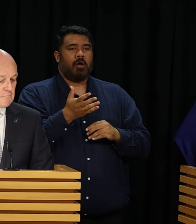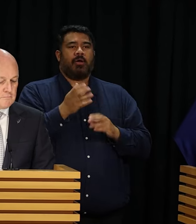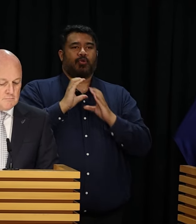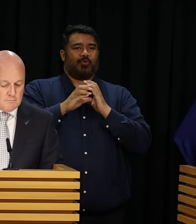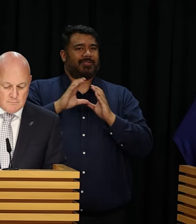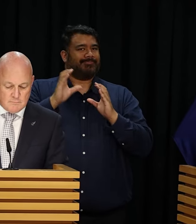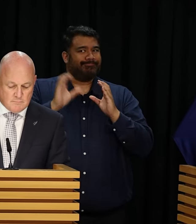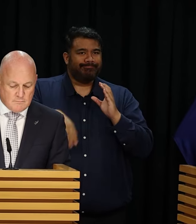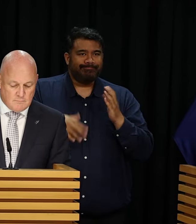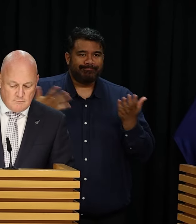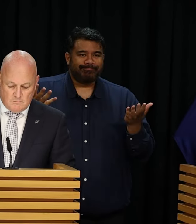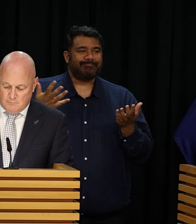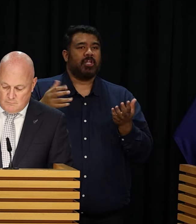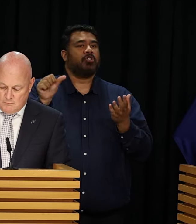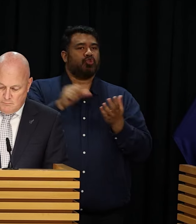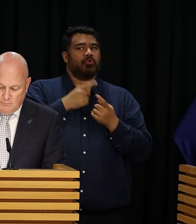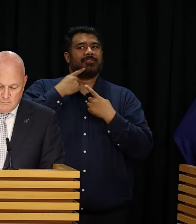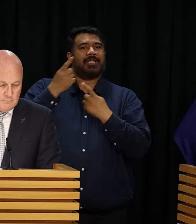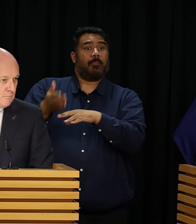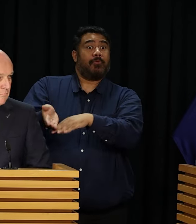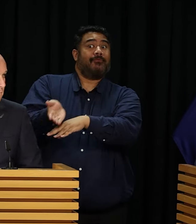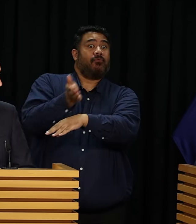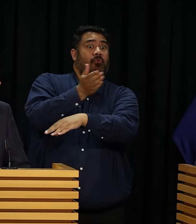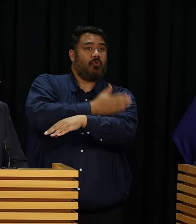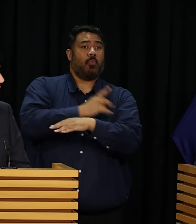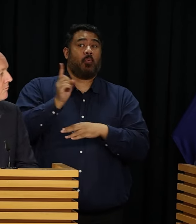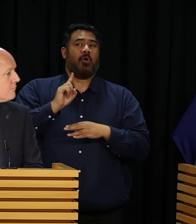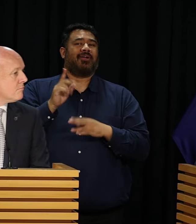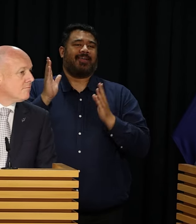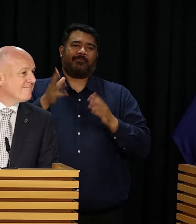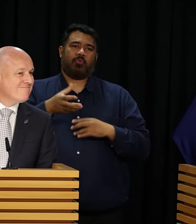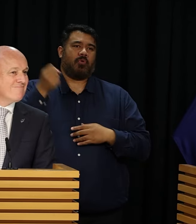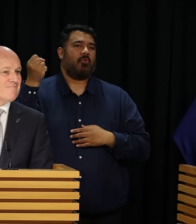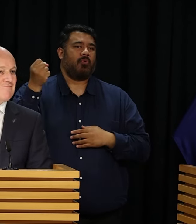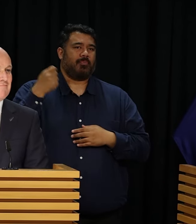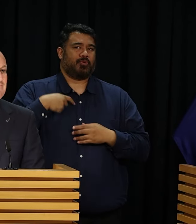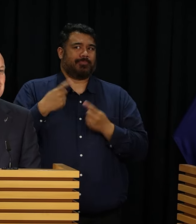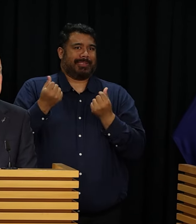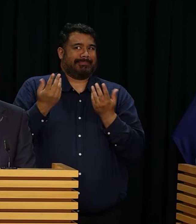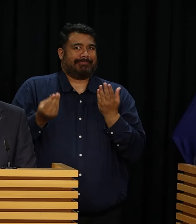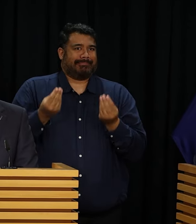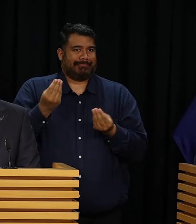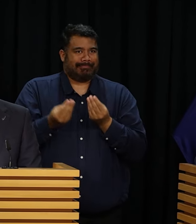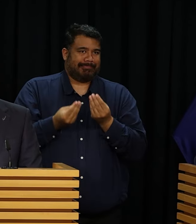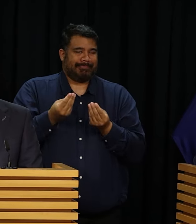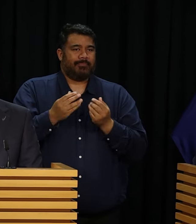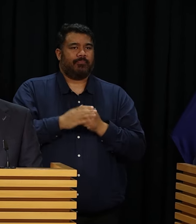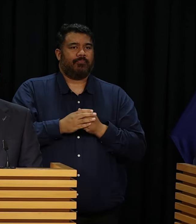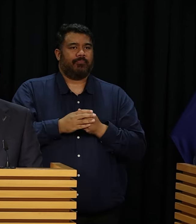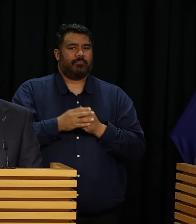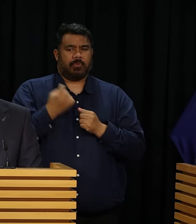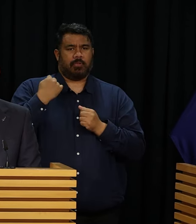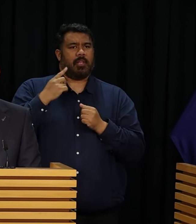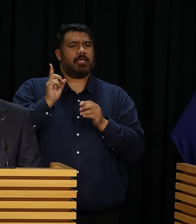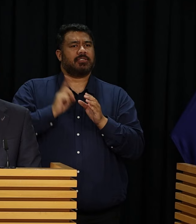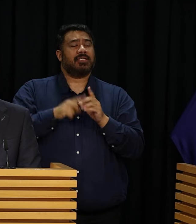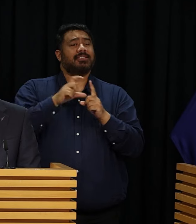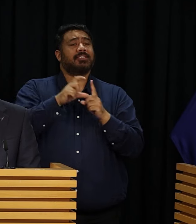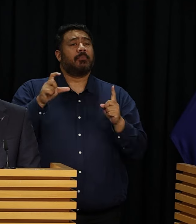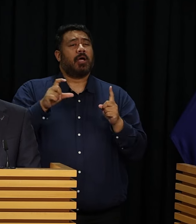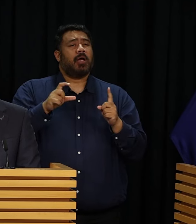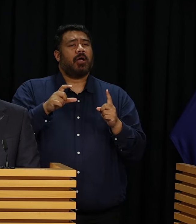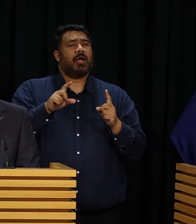could and should have been made with the school many, many months earlier. And then in December, I was told that the co-location